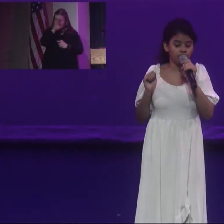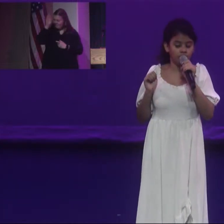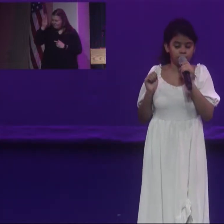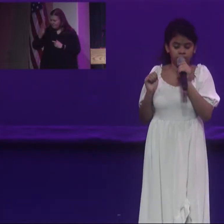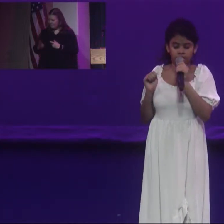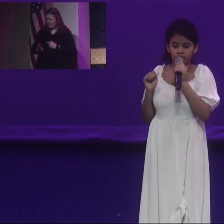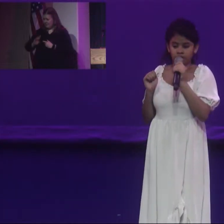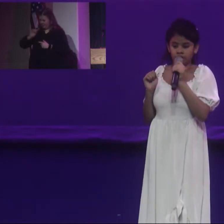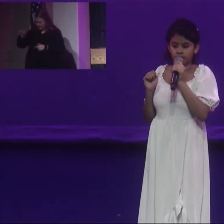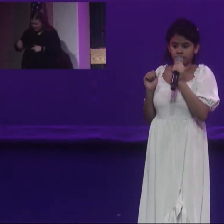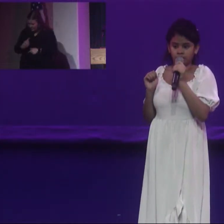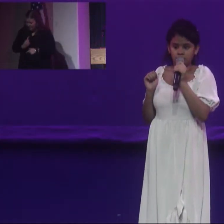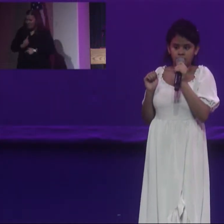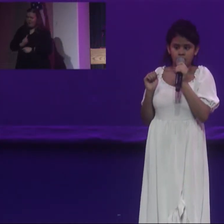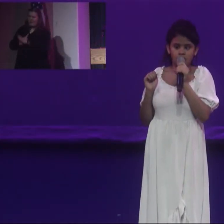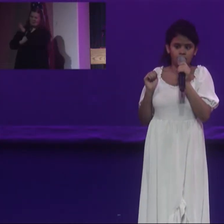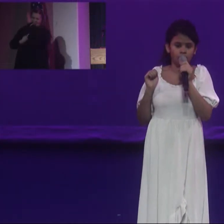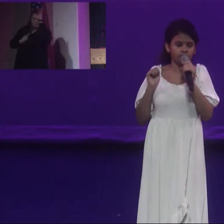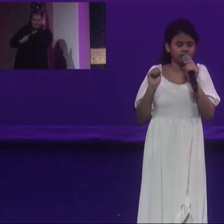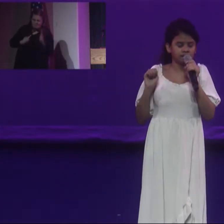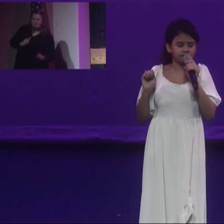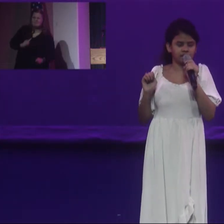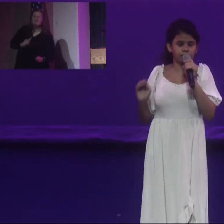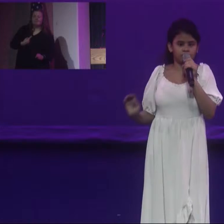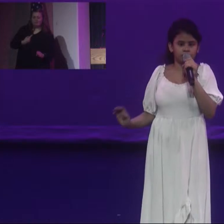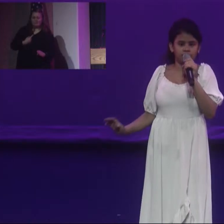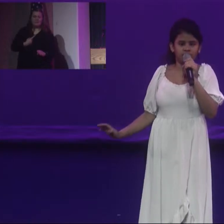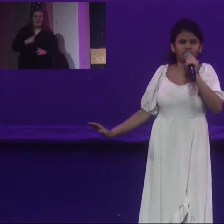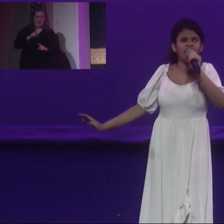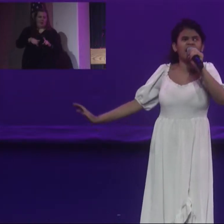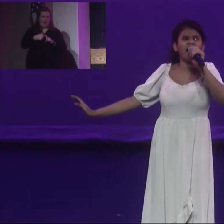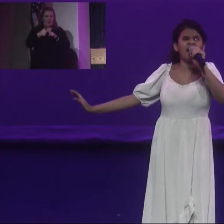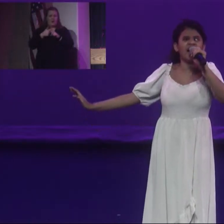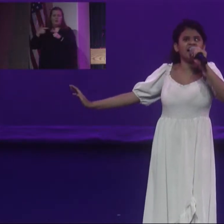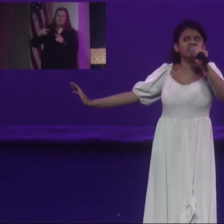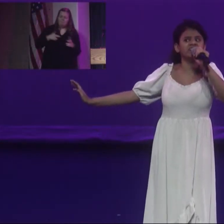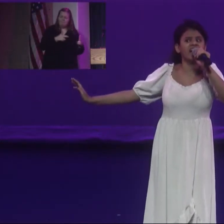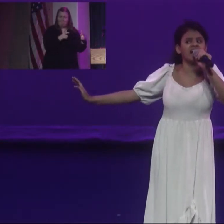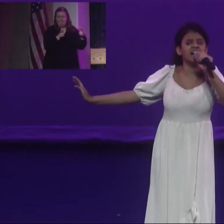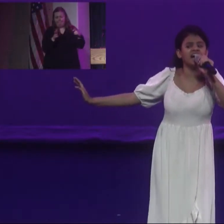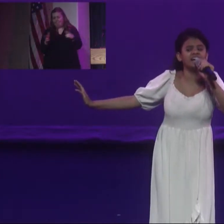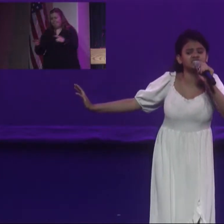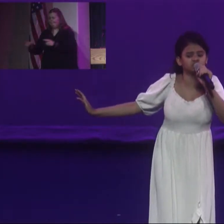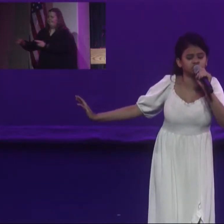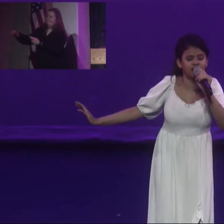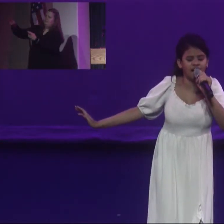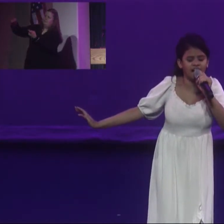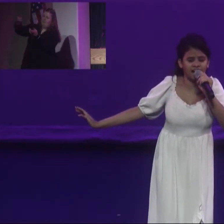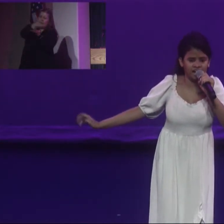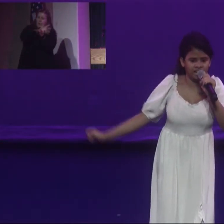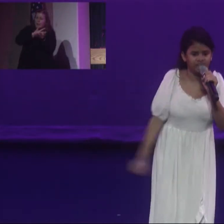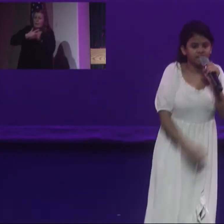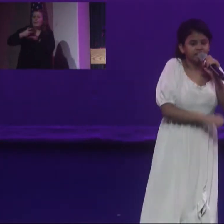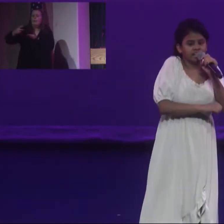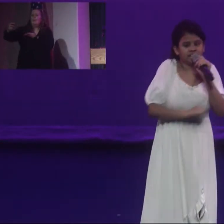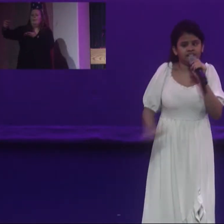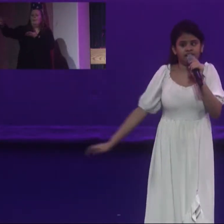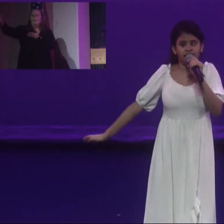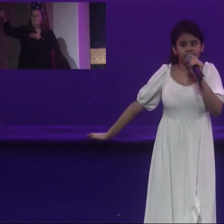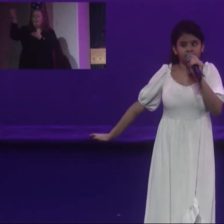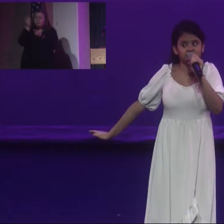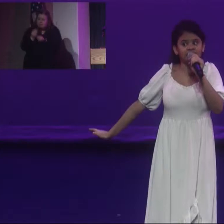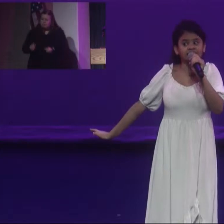never be alone. It's like when a river runs dry